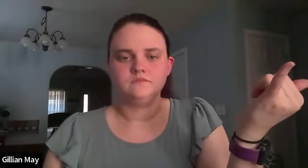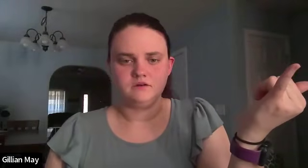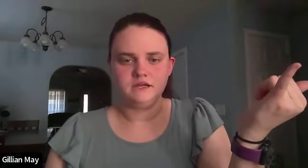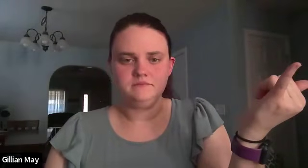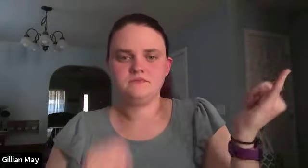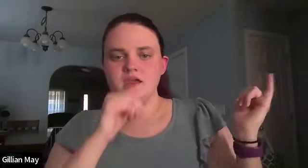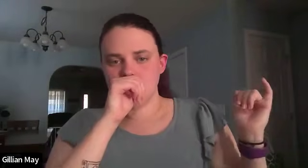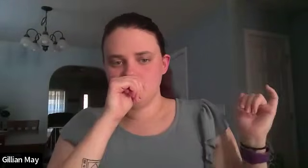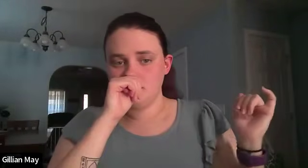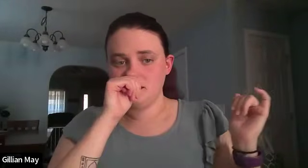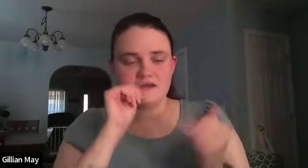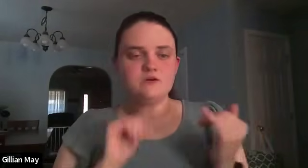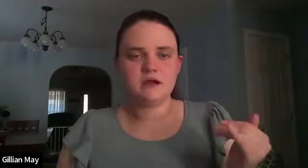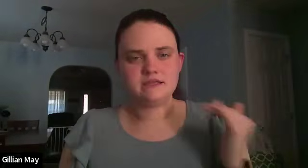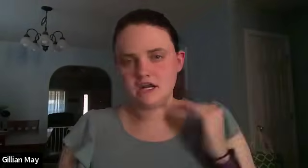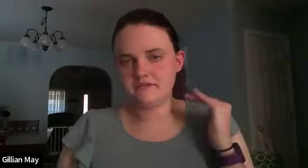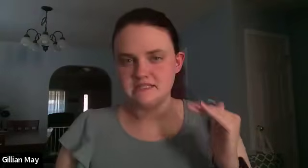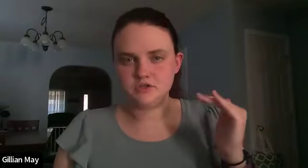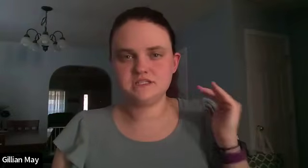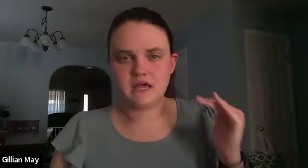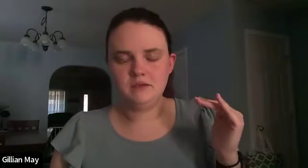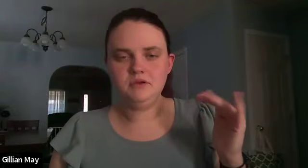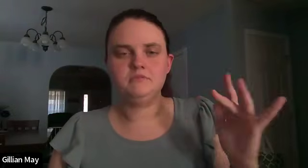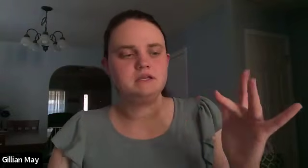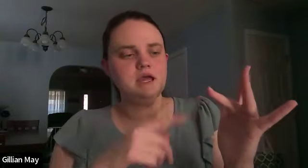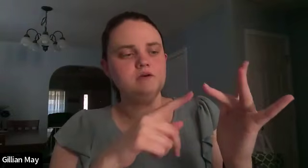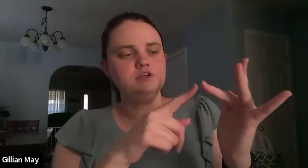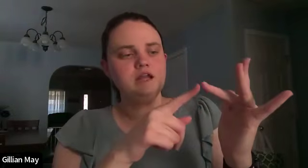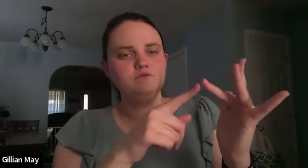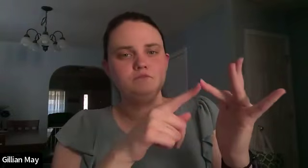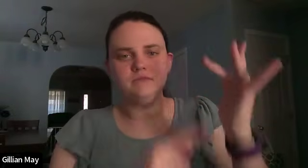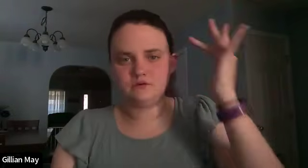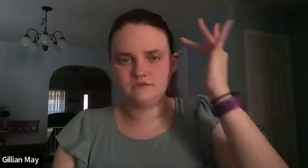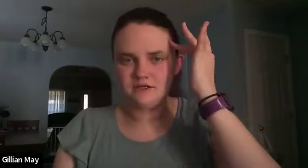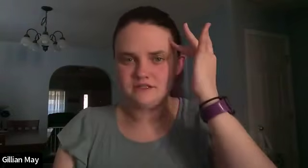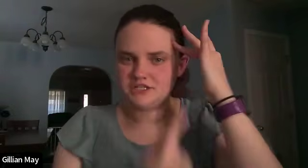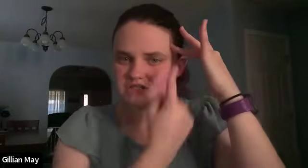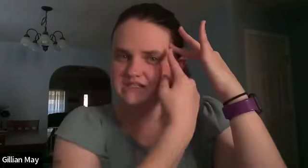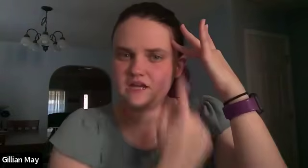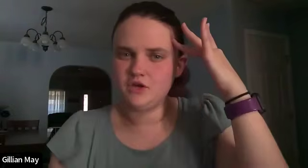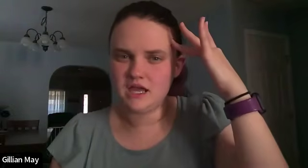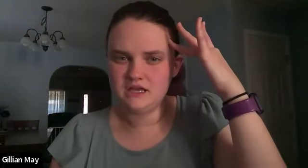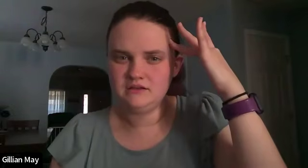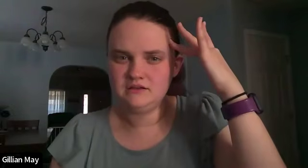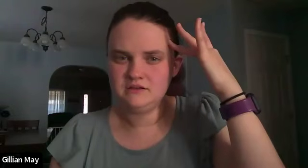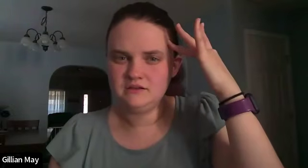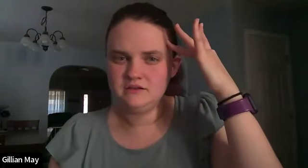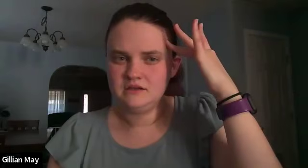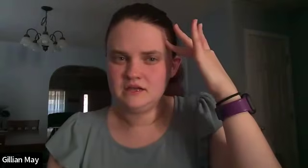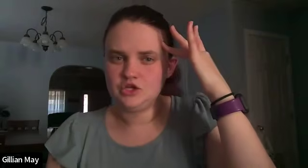All right. The other way is going to have a similar setup, but now you're going to have your middle finger touch the side of your head, and